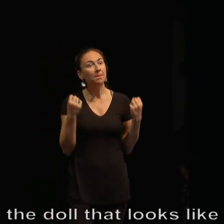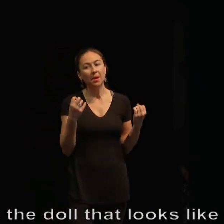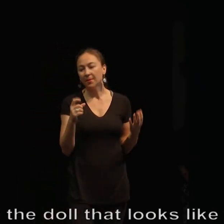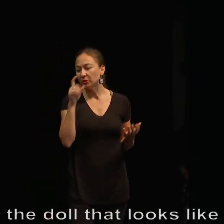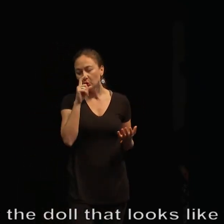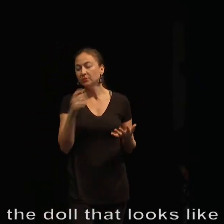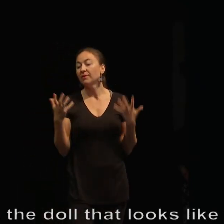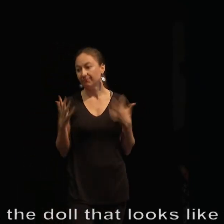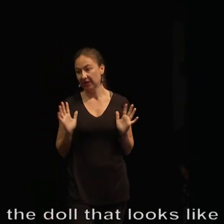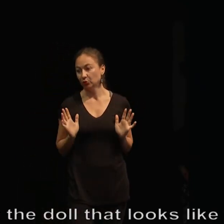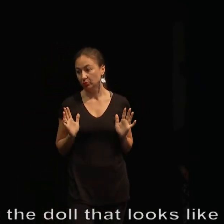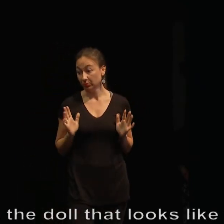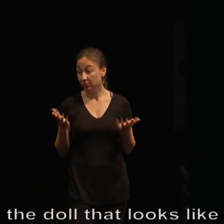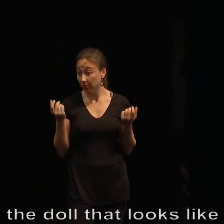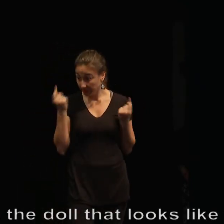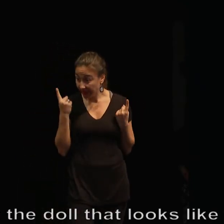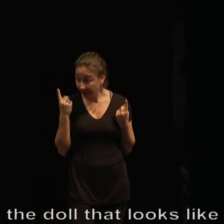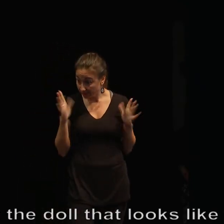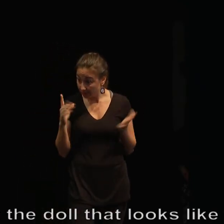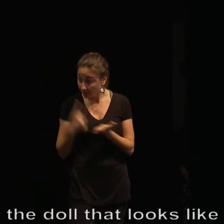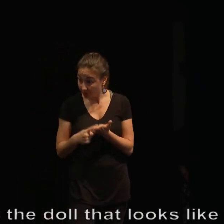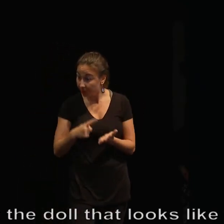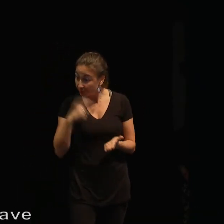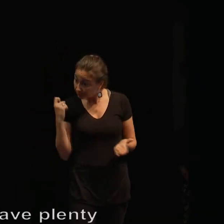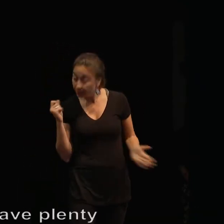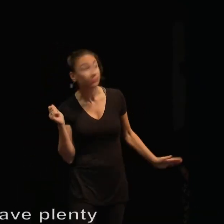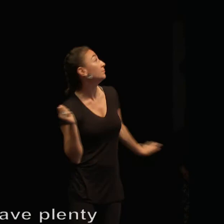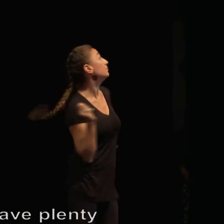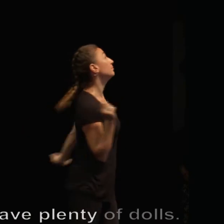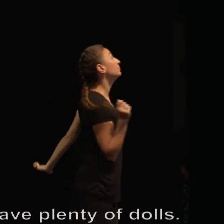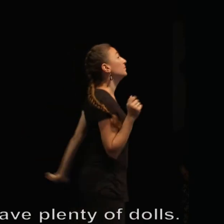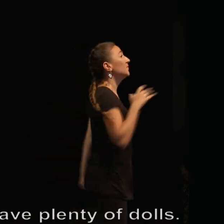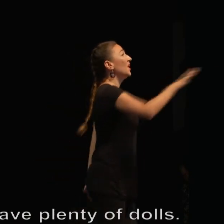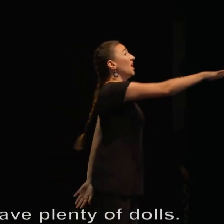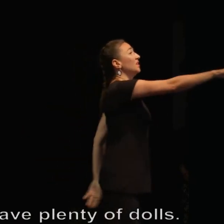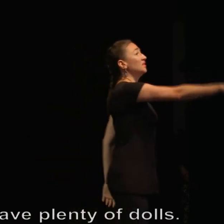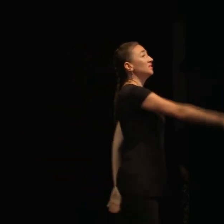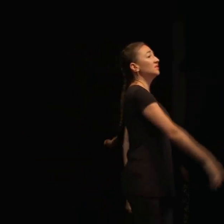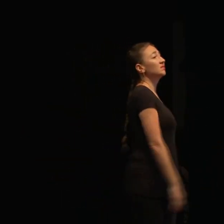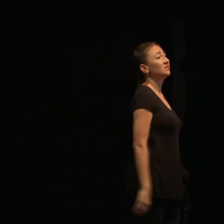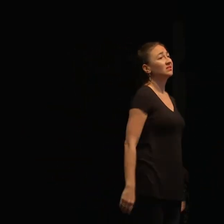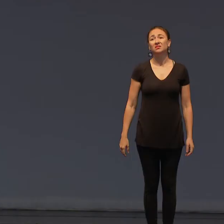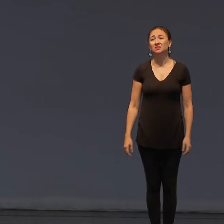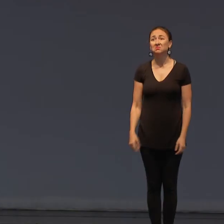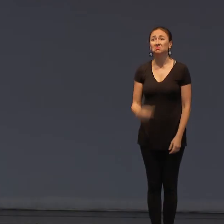You have plenty of dolls. That's enough. We're not buying you any new dolls.